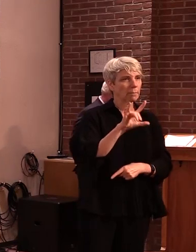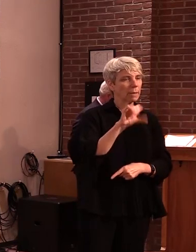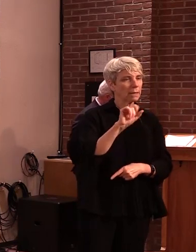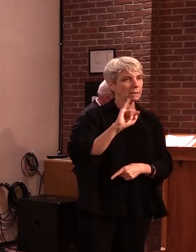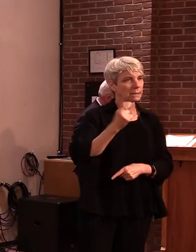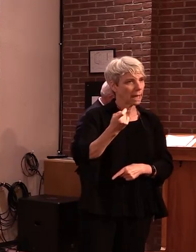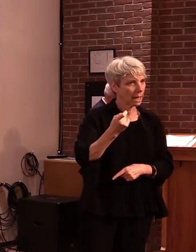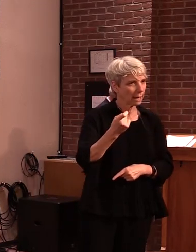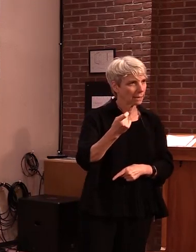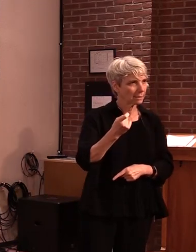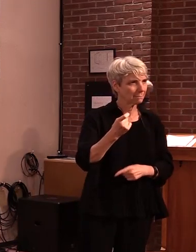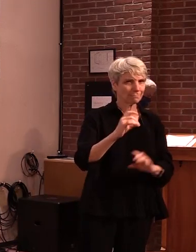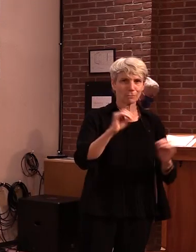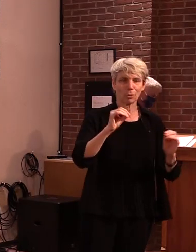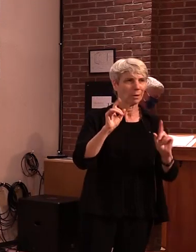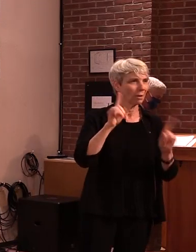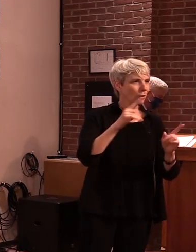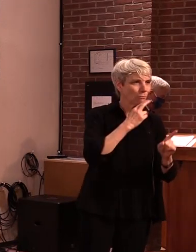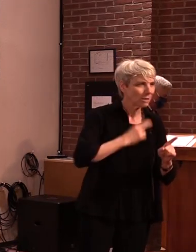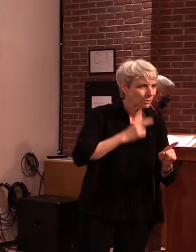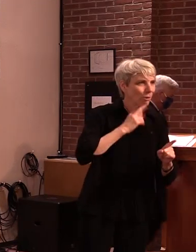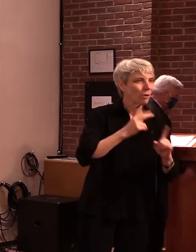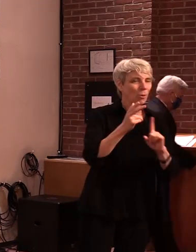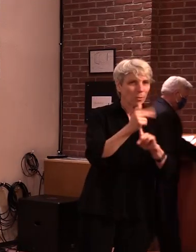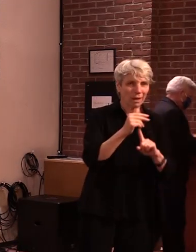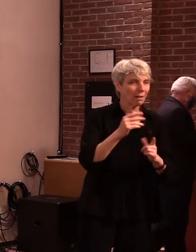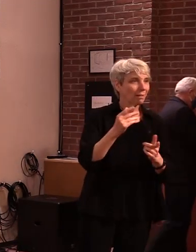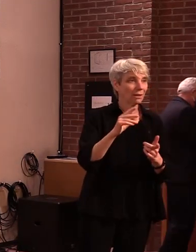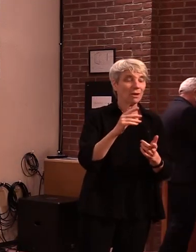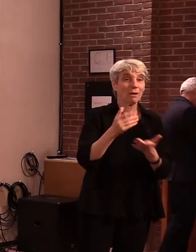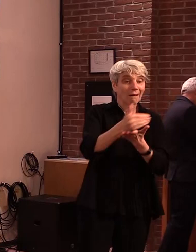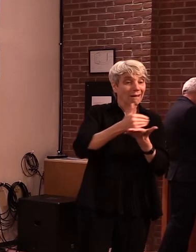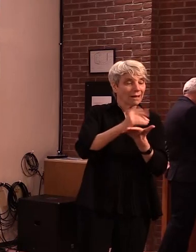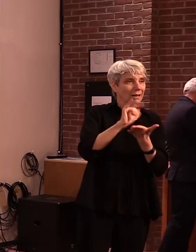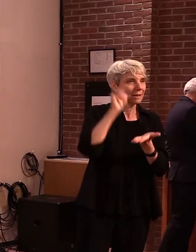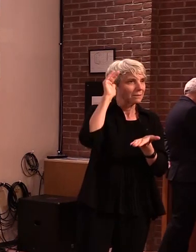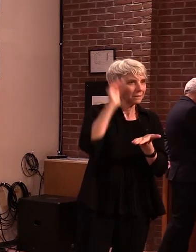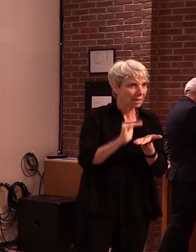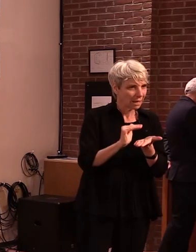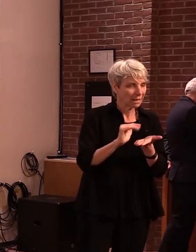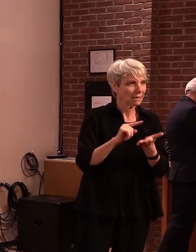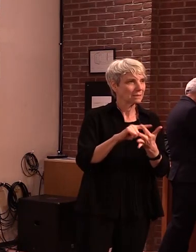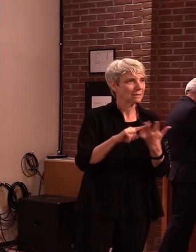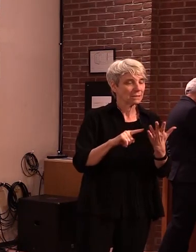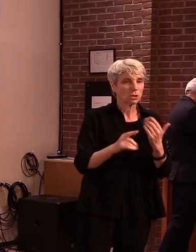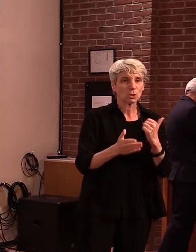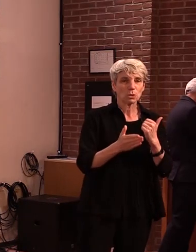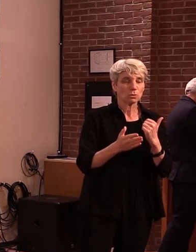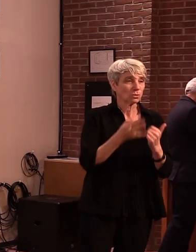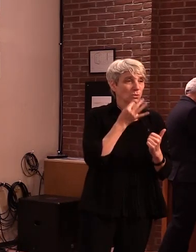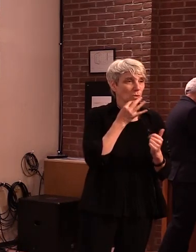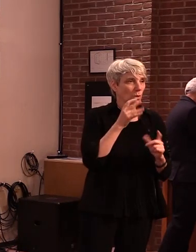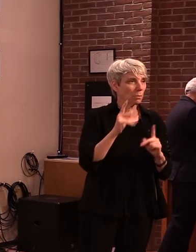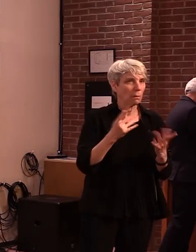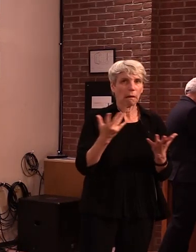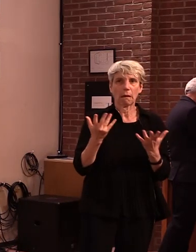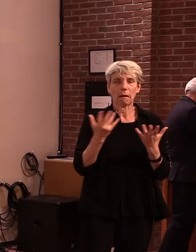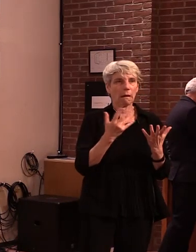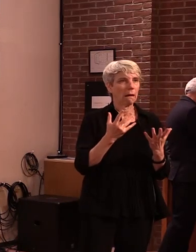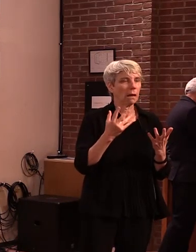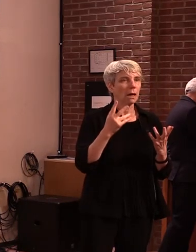ending. What are the red flags you're looking at for the revenues going